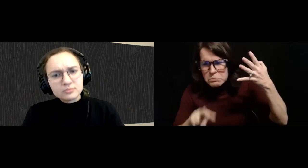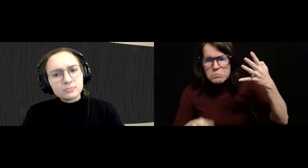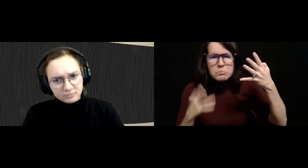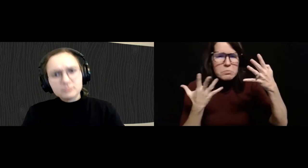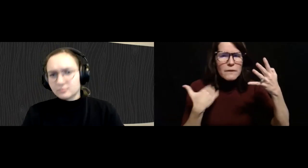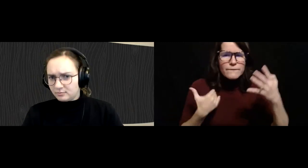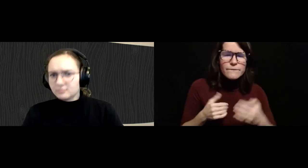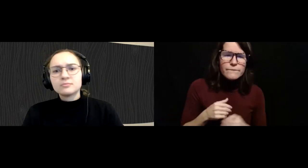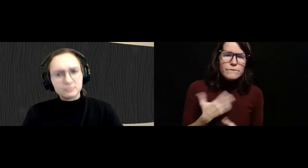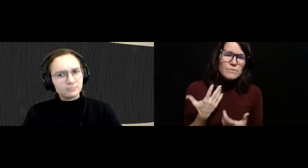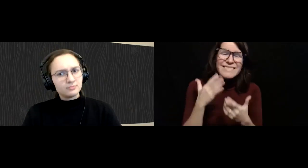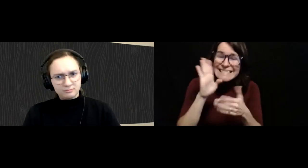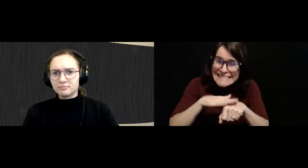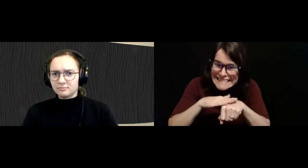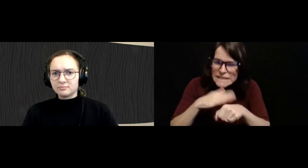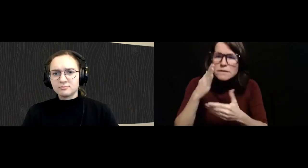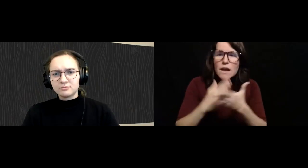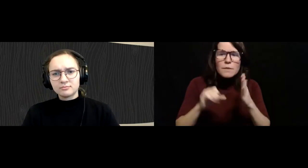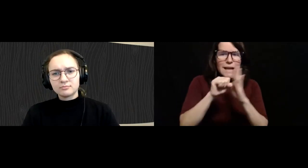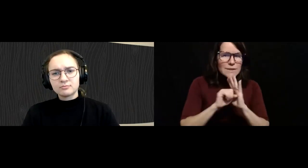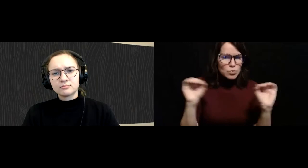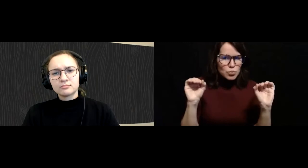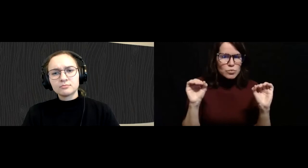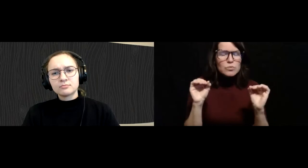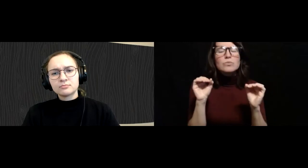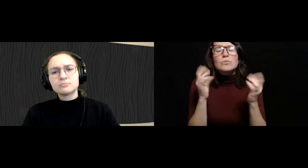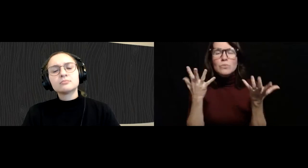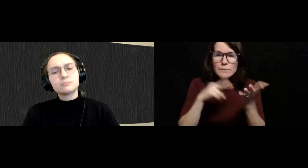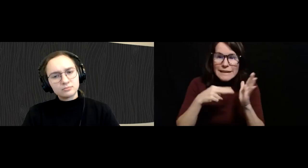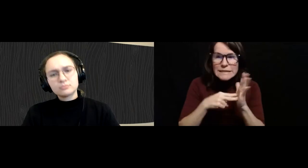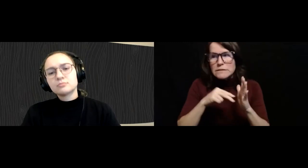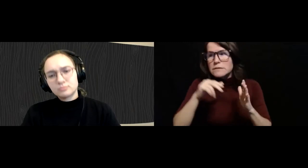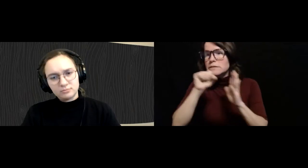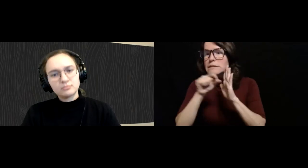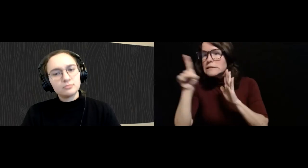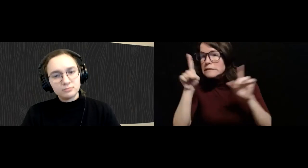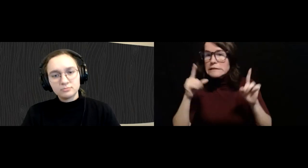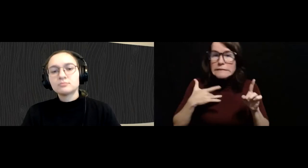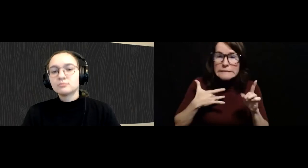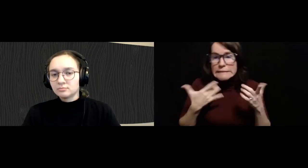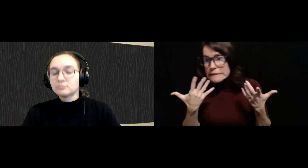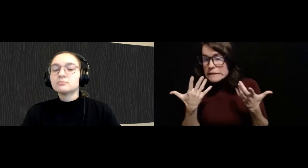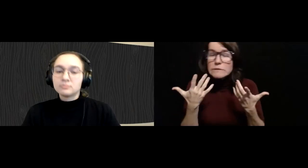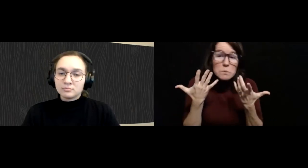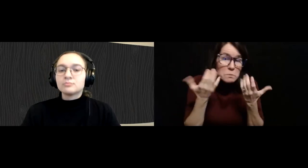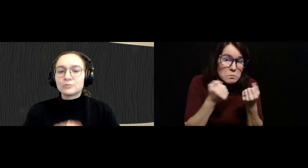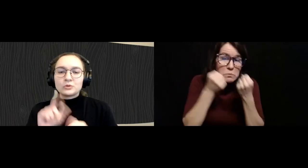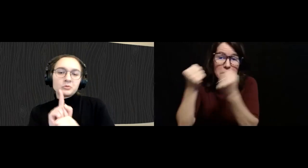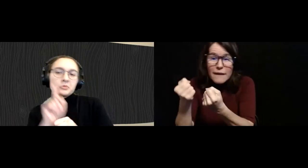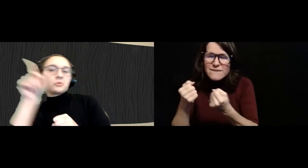You can go online and there's listings, but just heads up, some states don't have any at all. So that